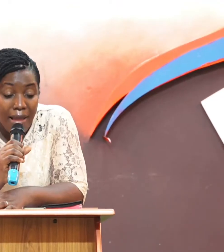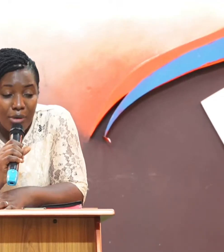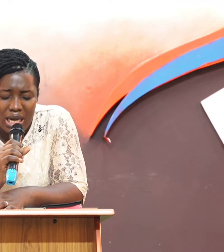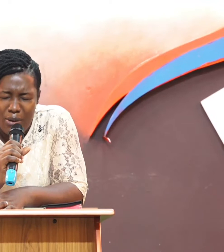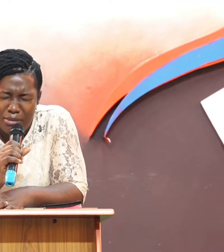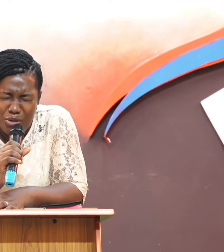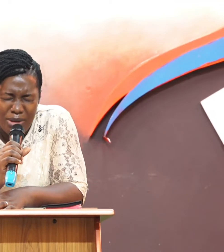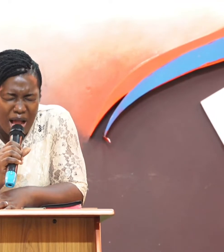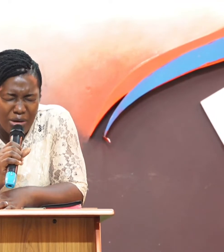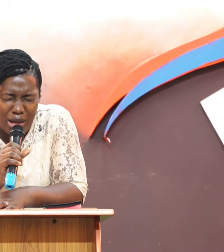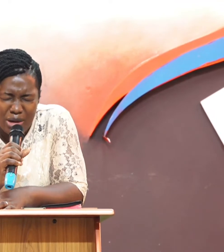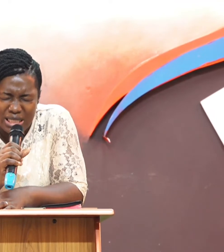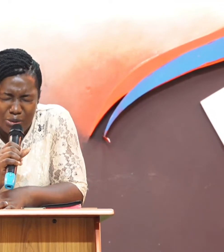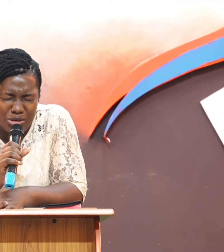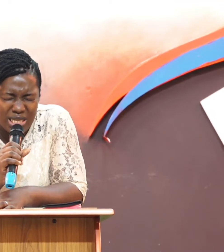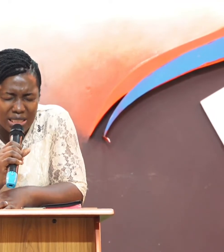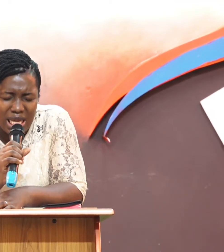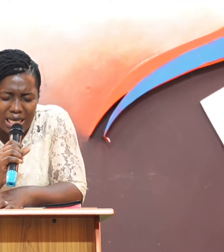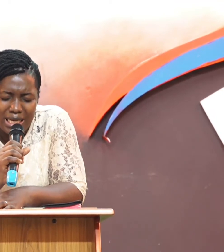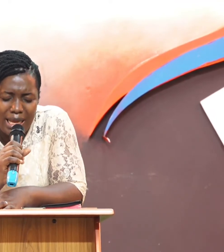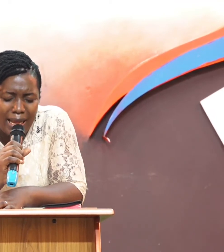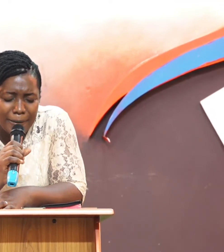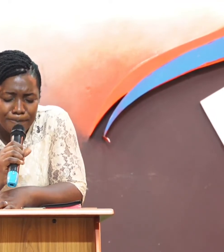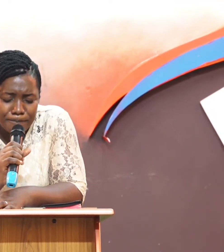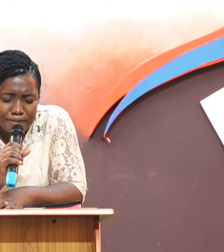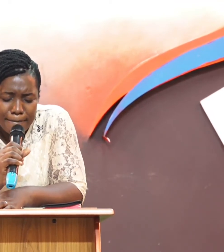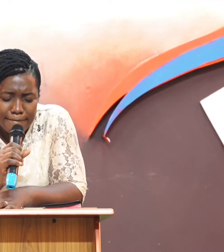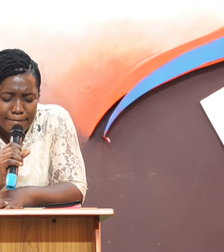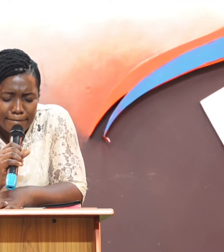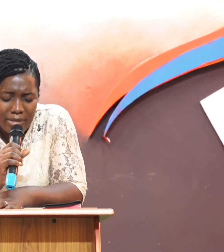ennongoke byonna wabigumira ng'olowooza ku nze ensaanire